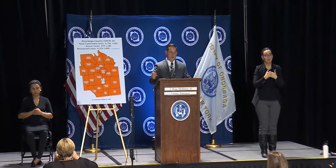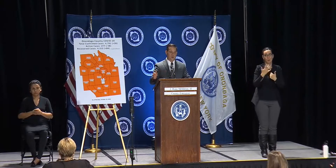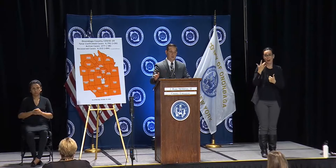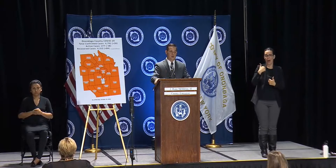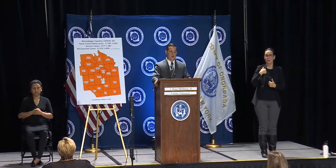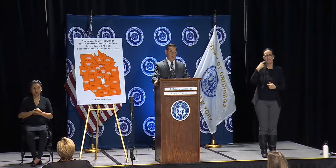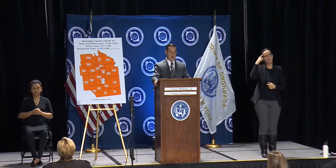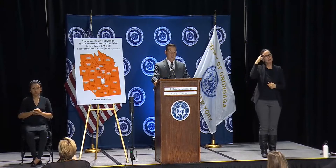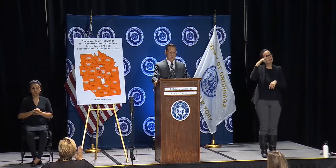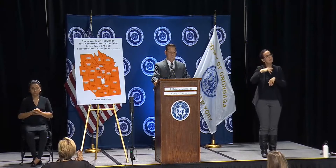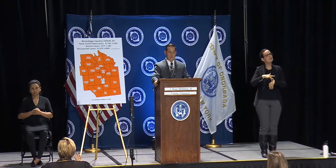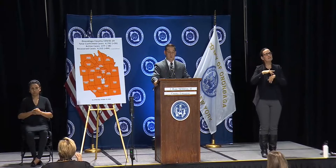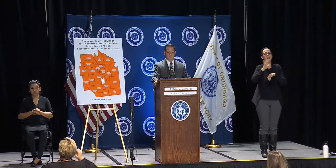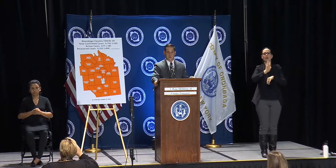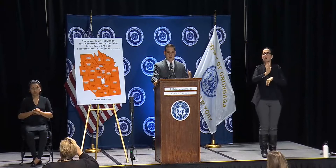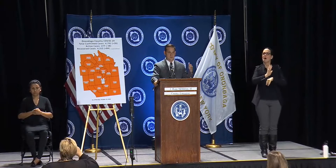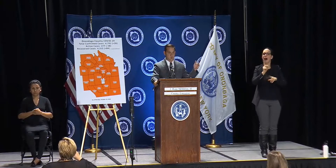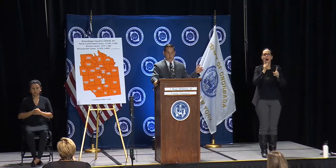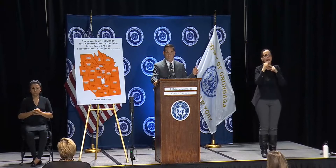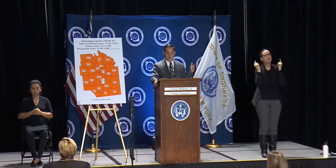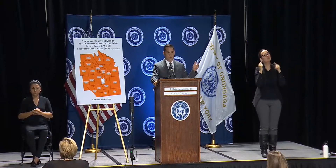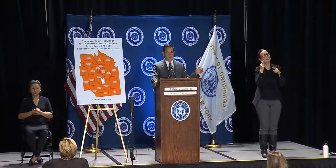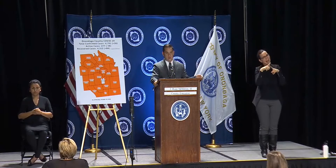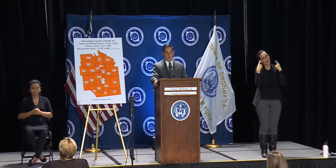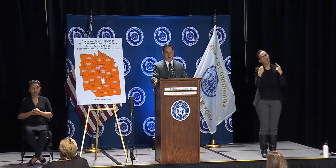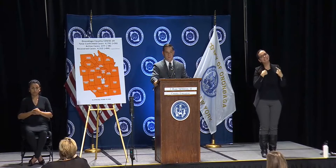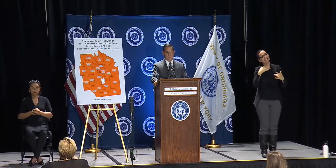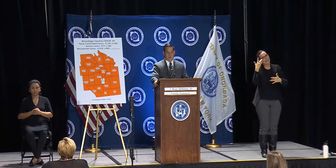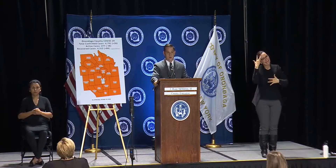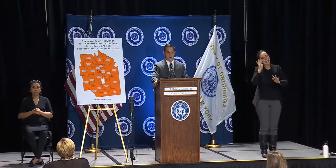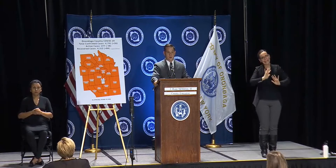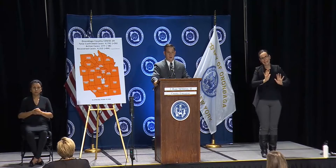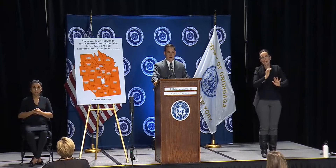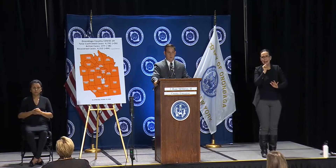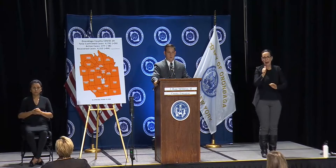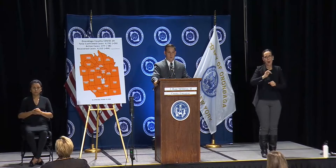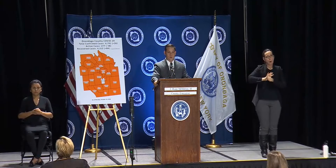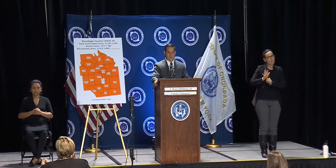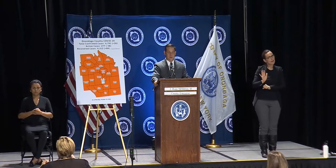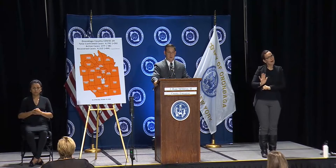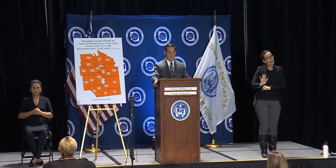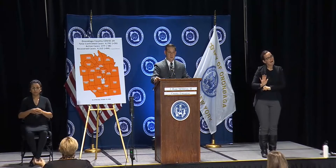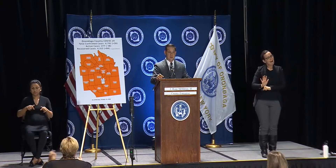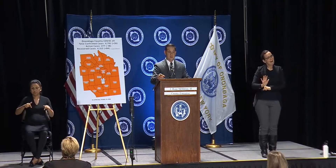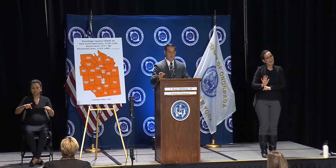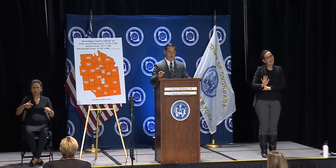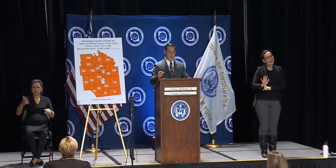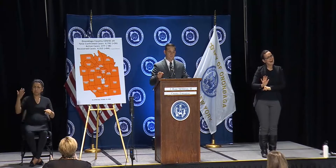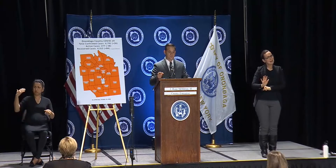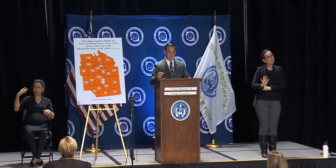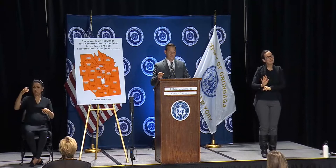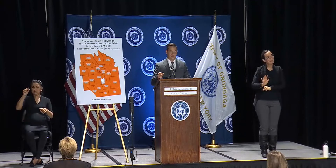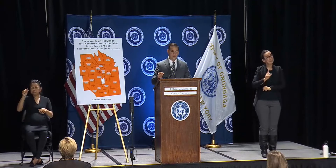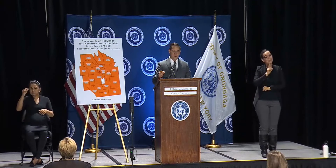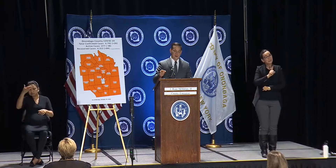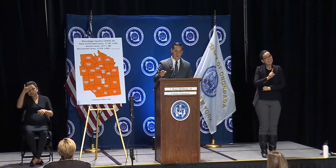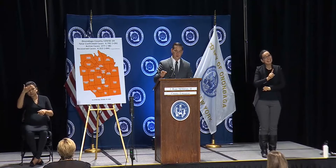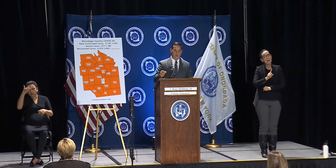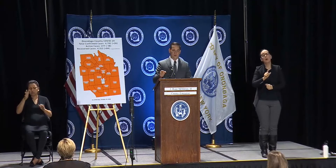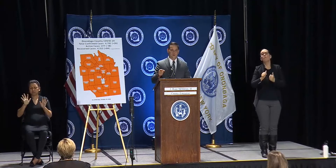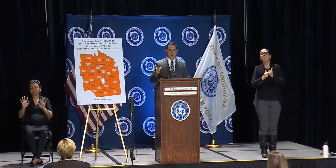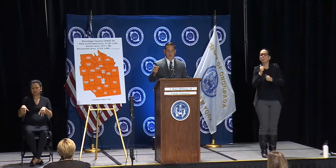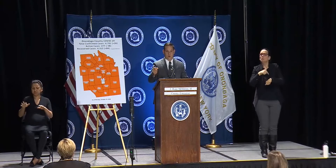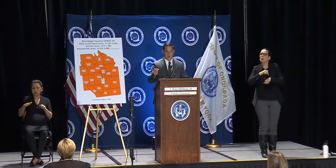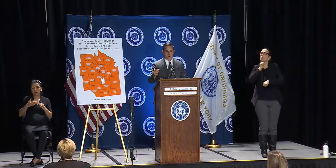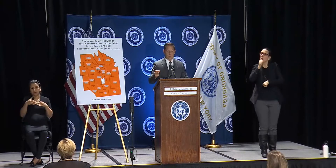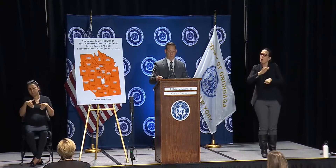out COVID, and most of the times it won't be COVID. So we're seeing those cases where it is